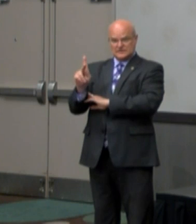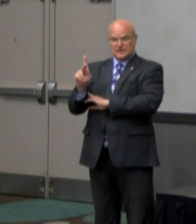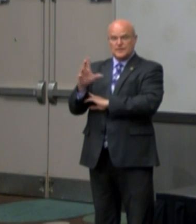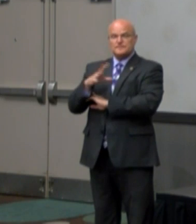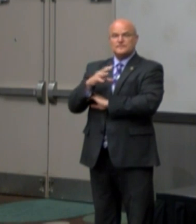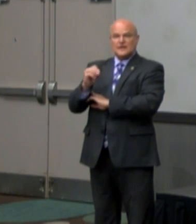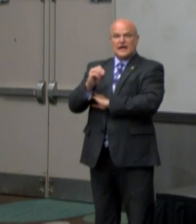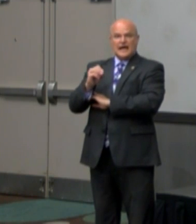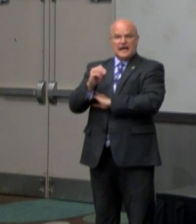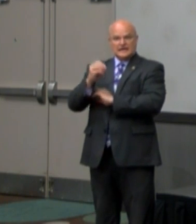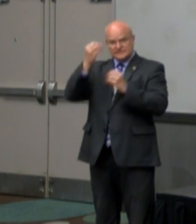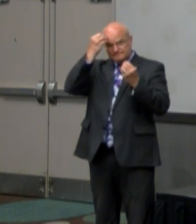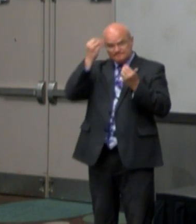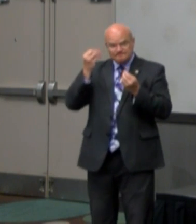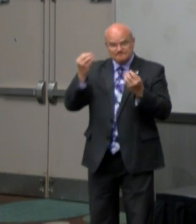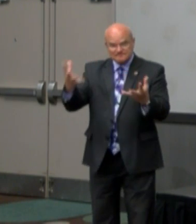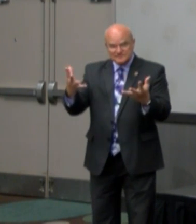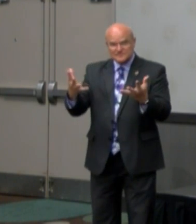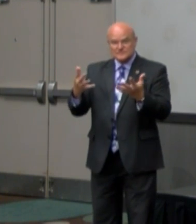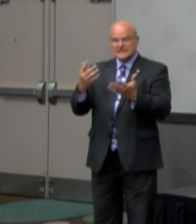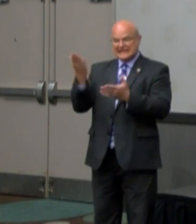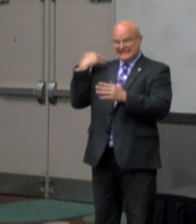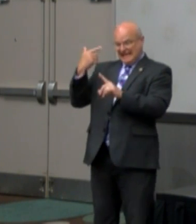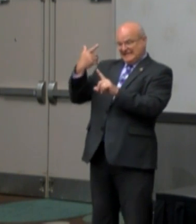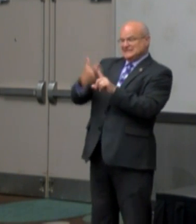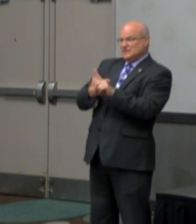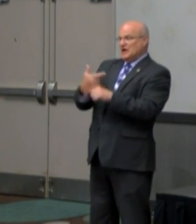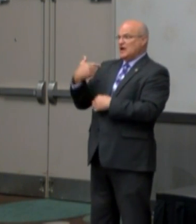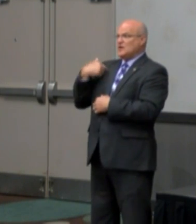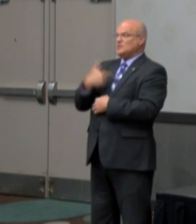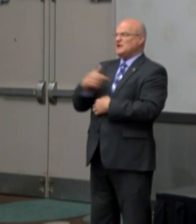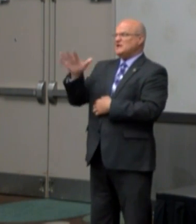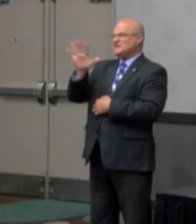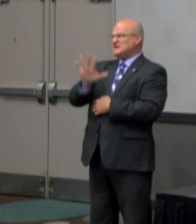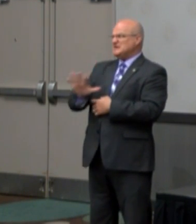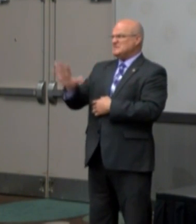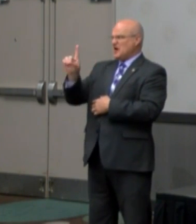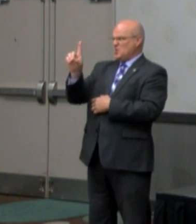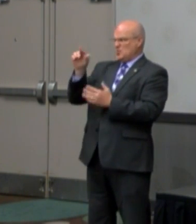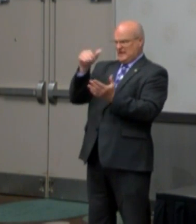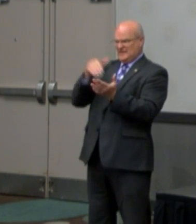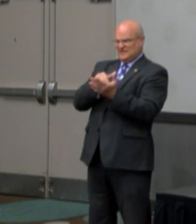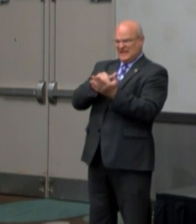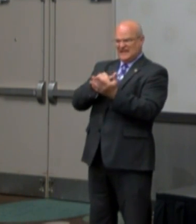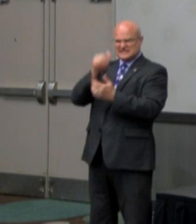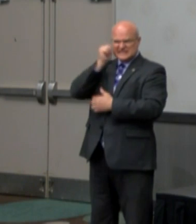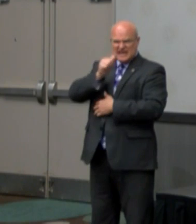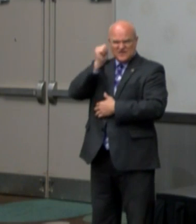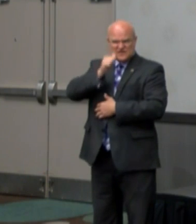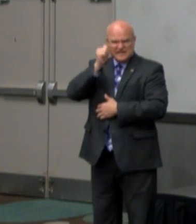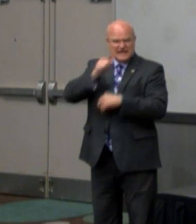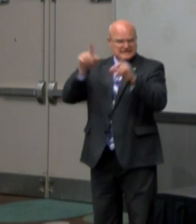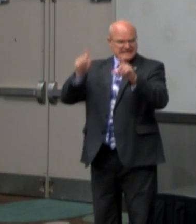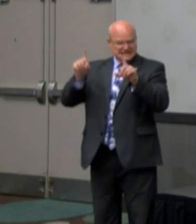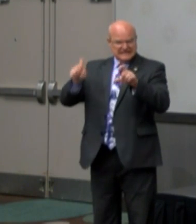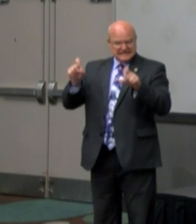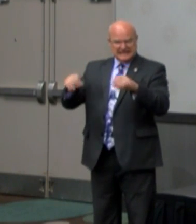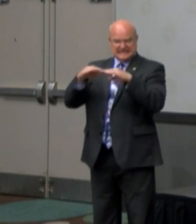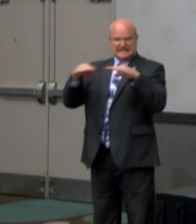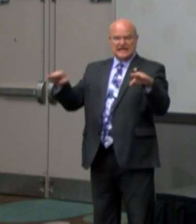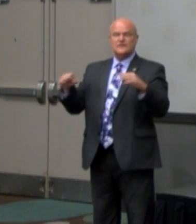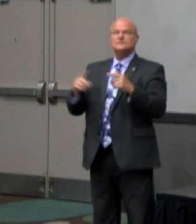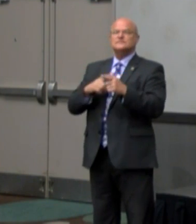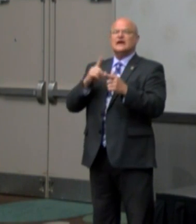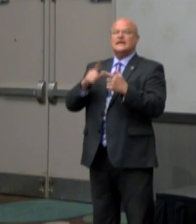And just to refresh you, you know that last month we were about 1,000 per day testing level,